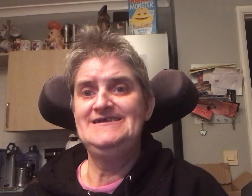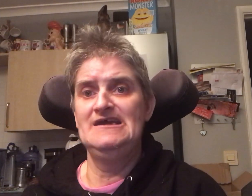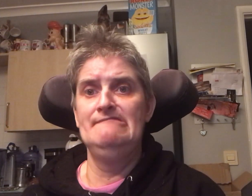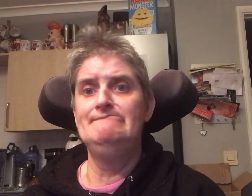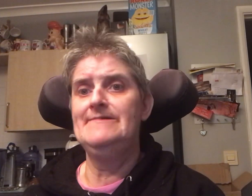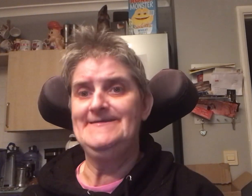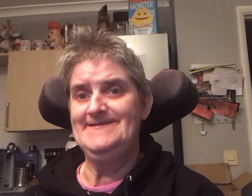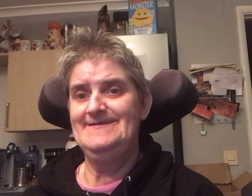Sir